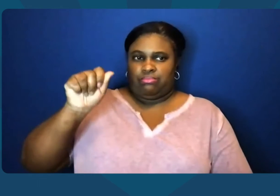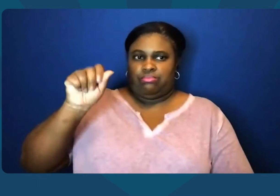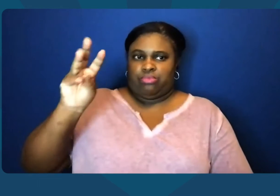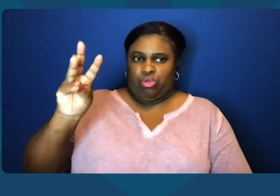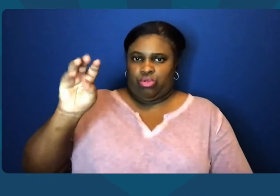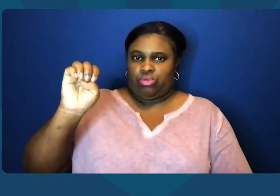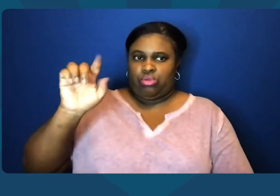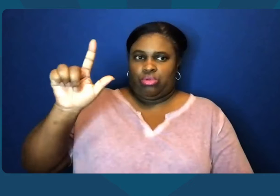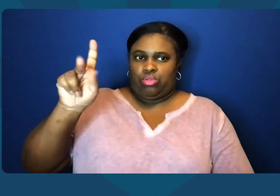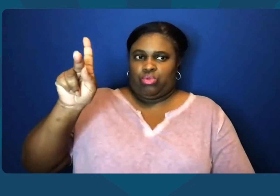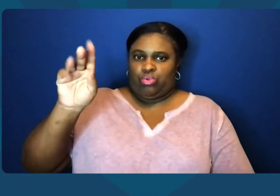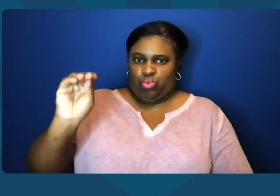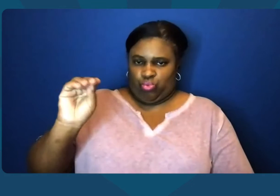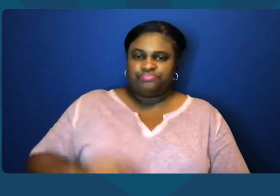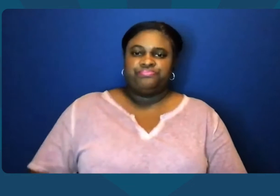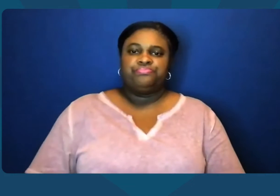Party, Democratic.